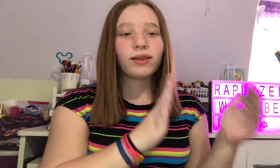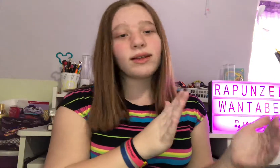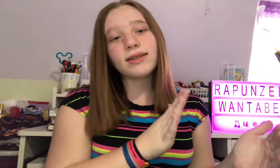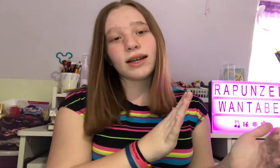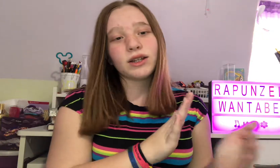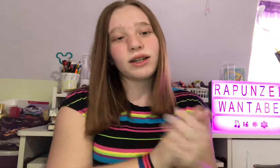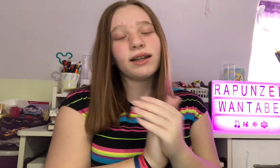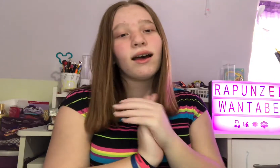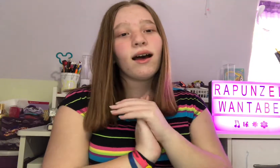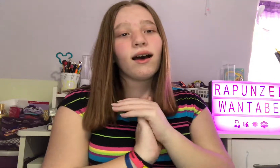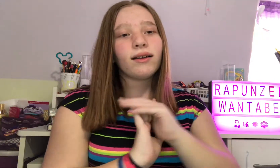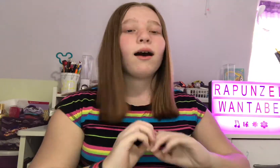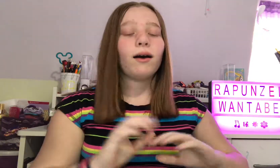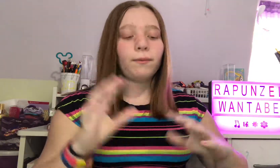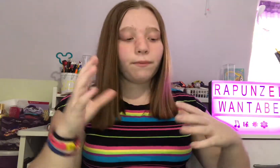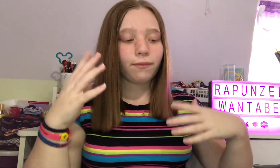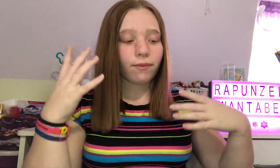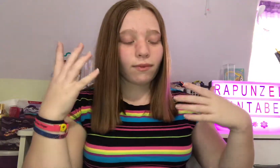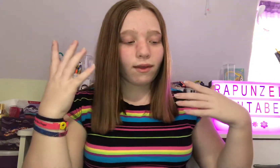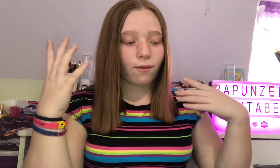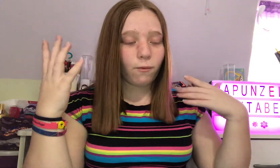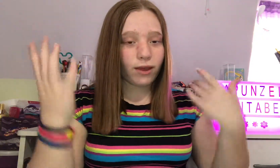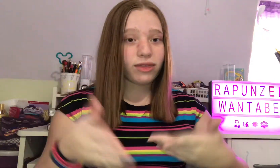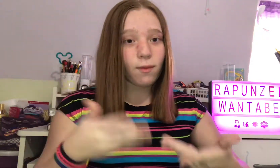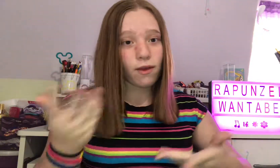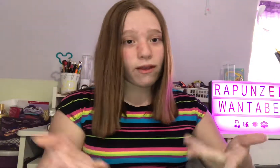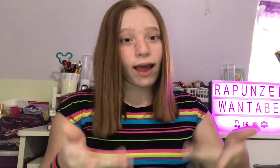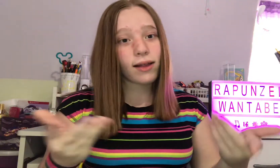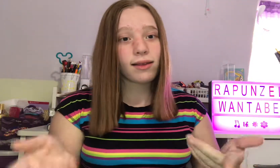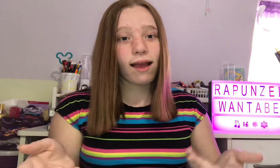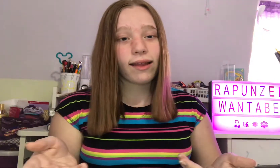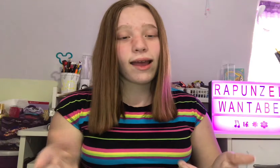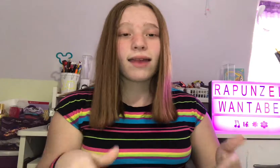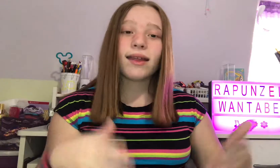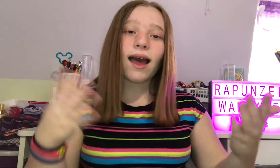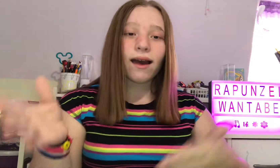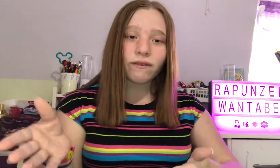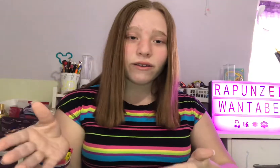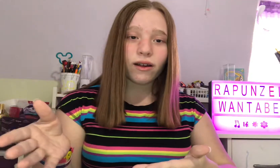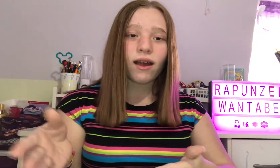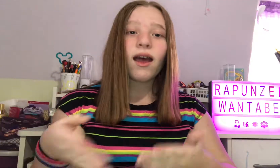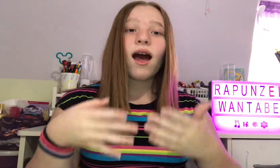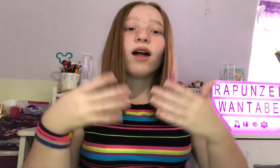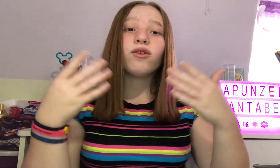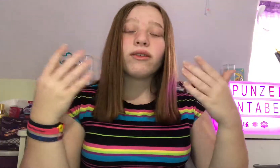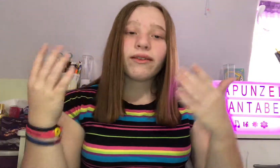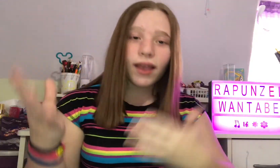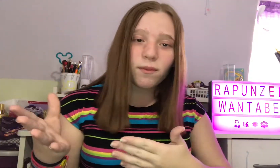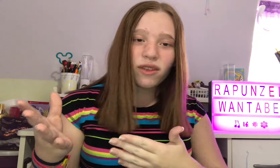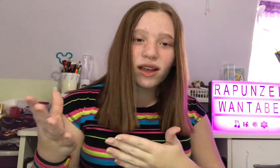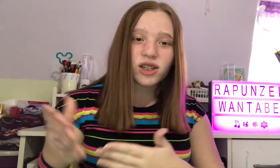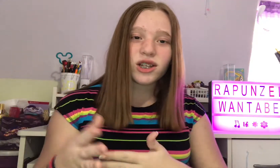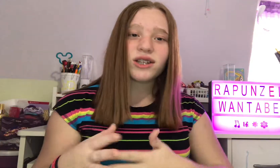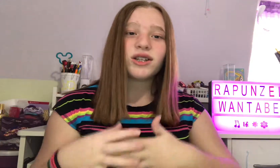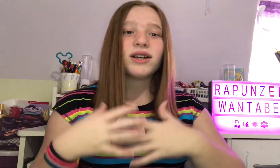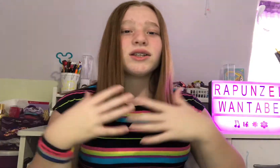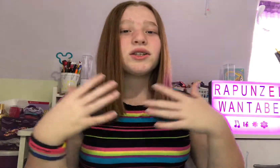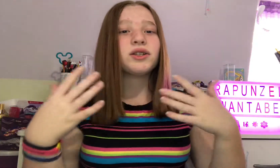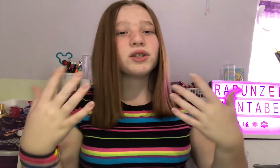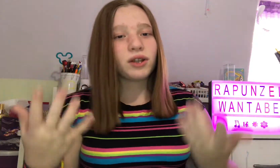little section like with the music, how to sign it, and then after I'll do the same section just